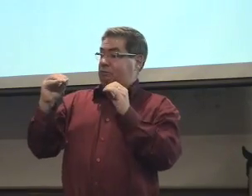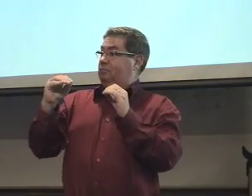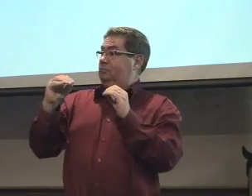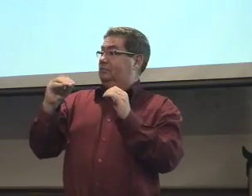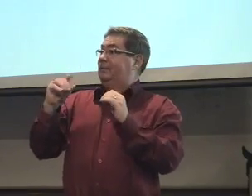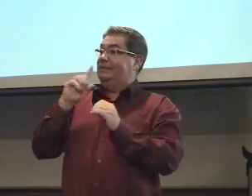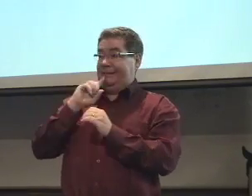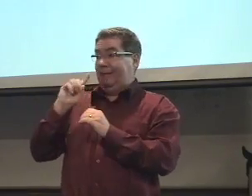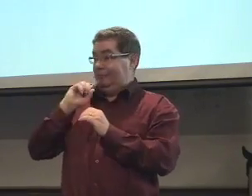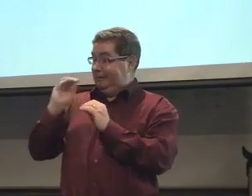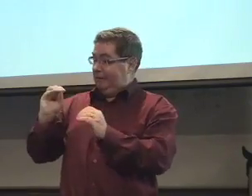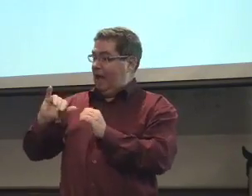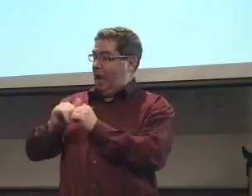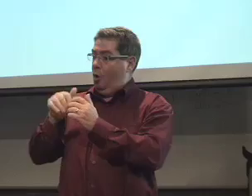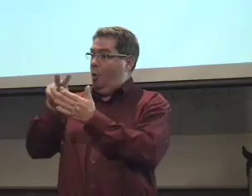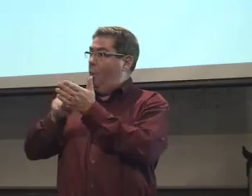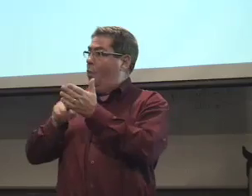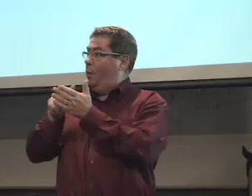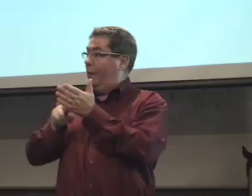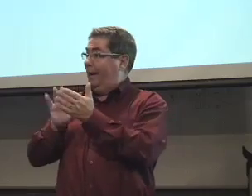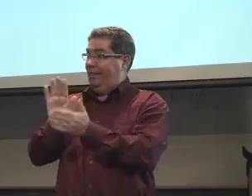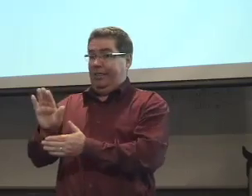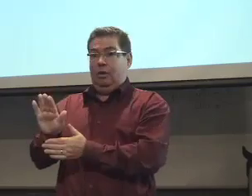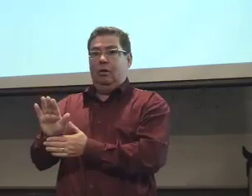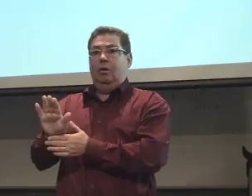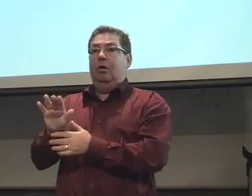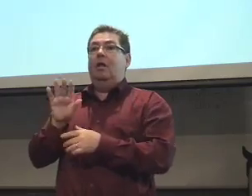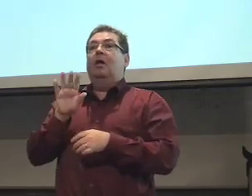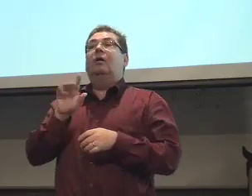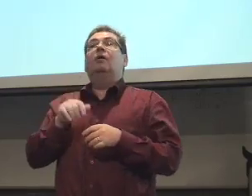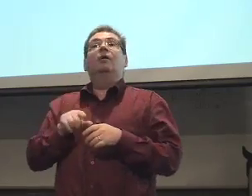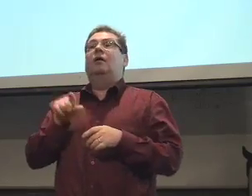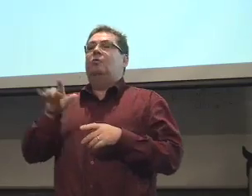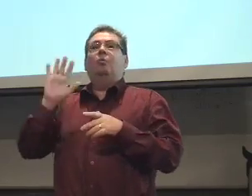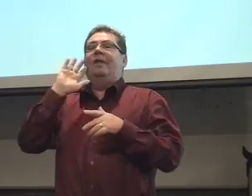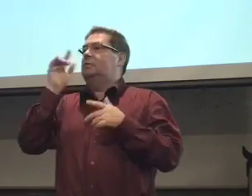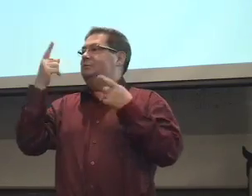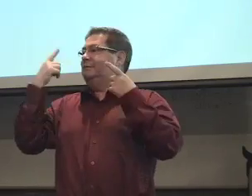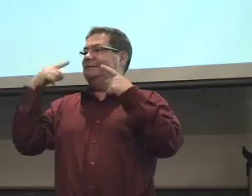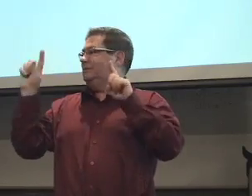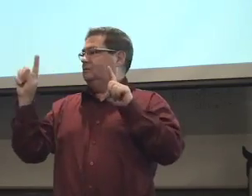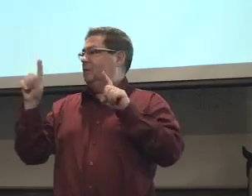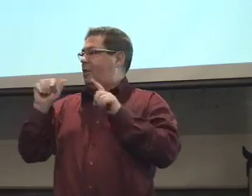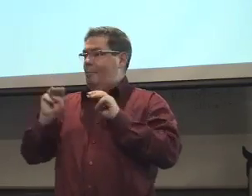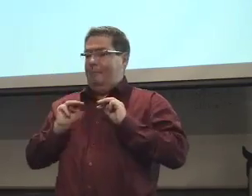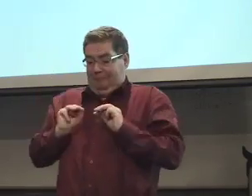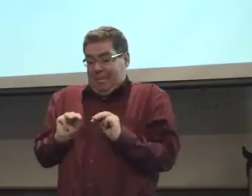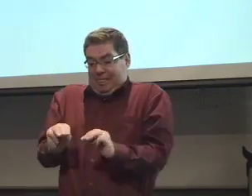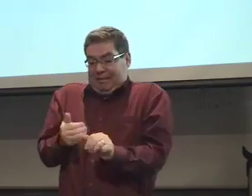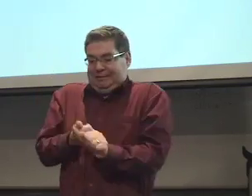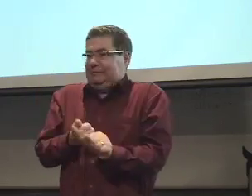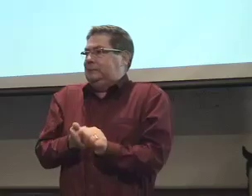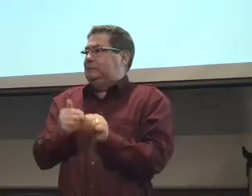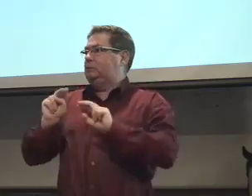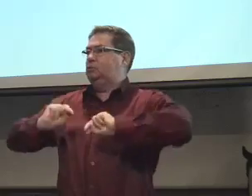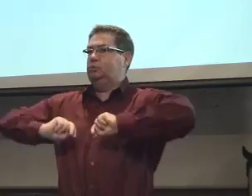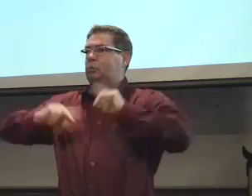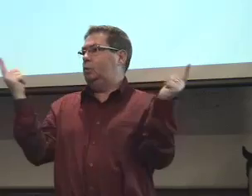to read using a method that makes sure they will not succeed. We're going to talk about that. And